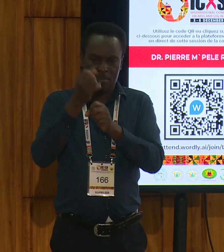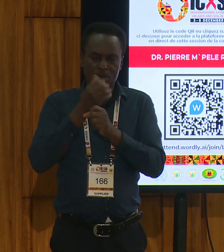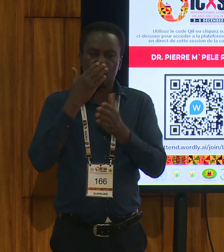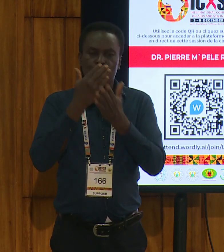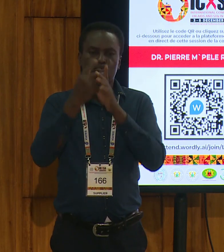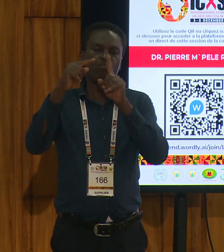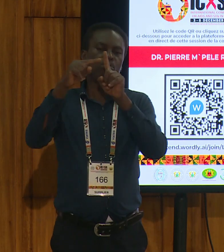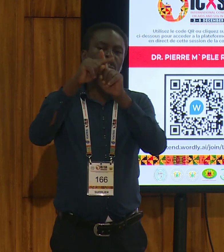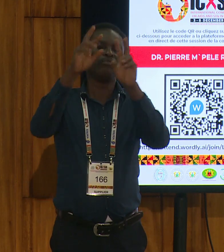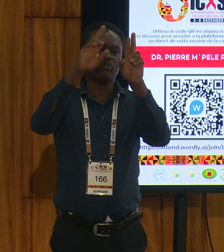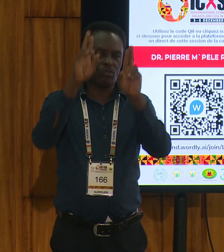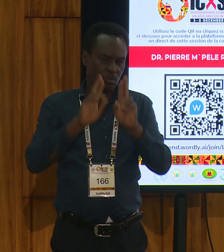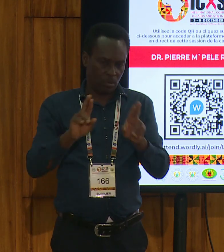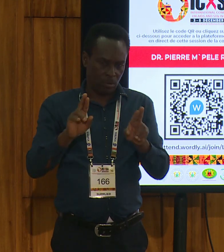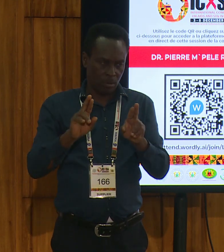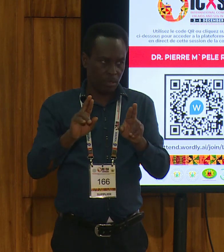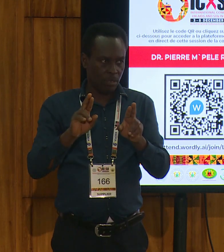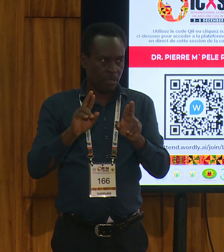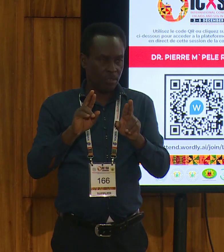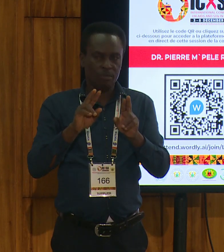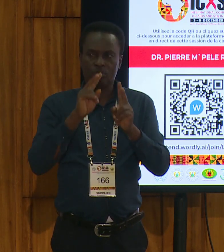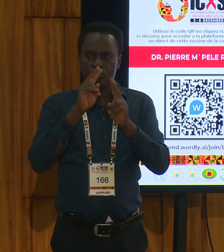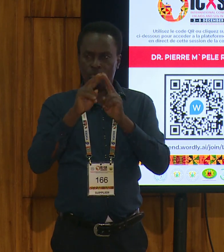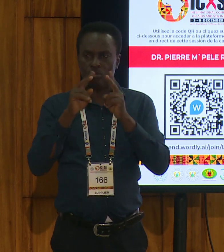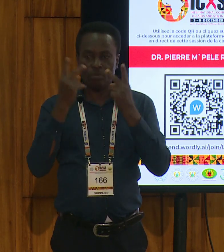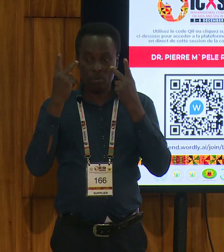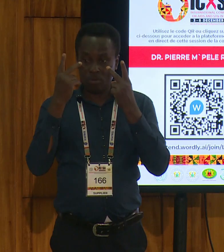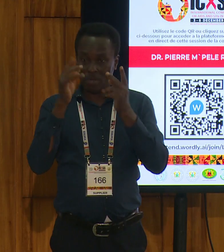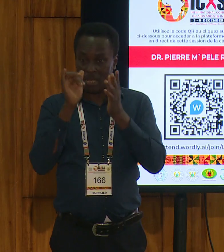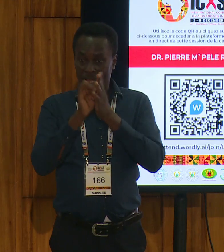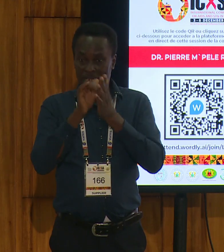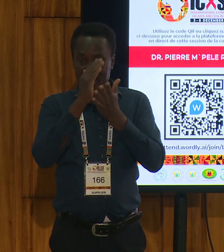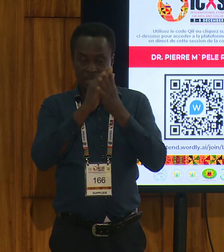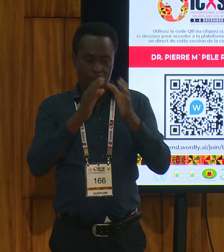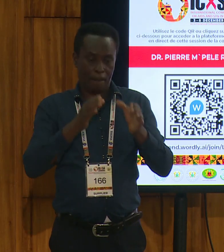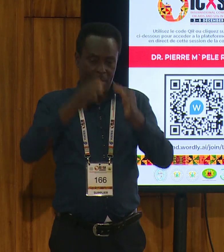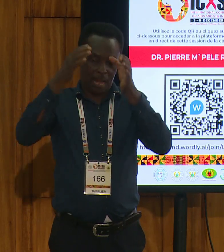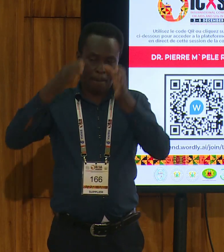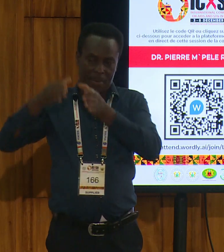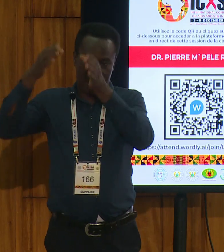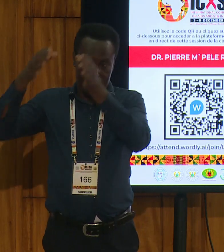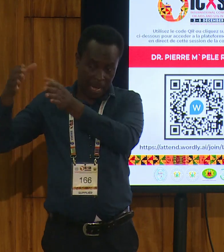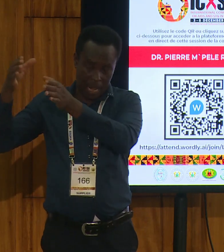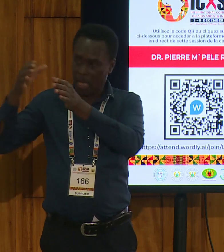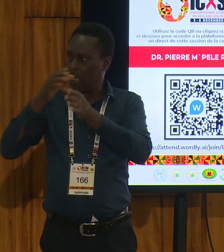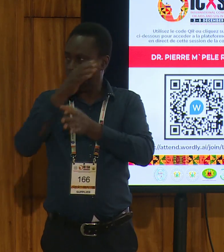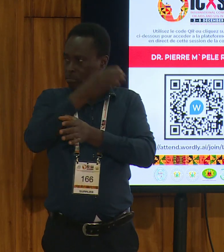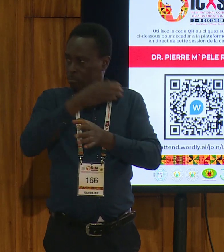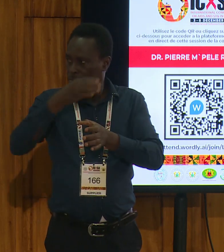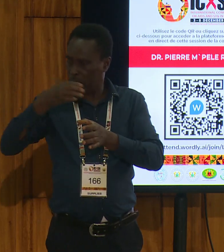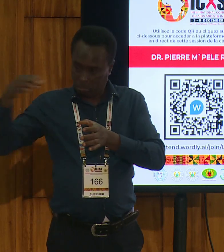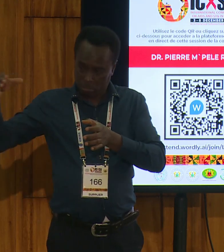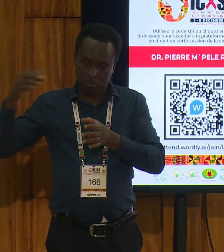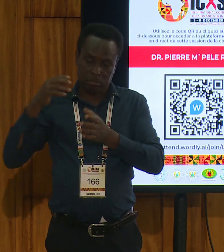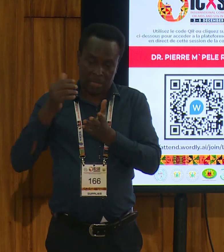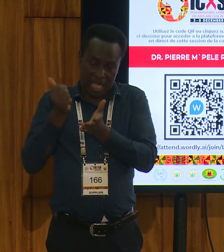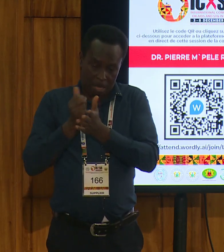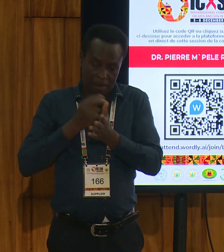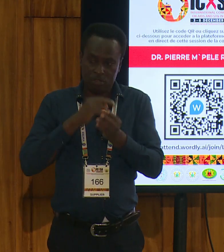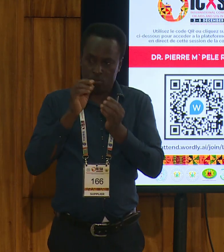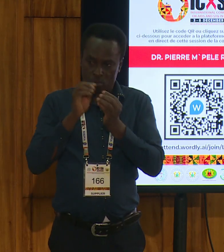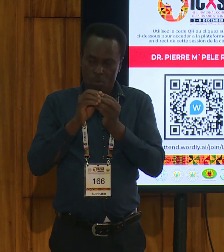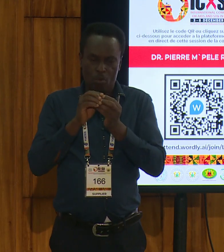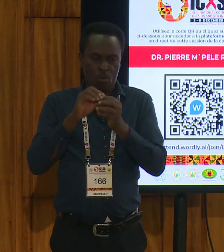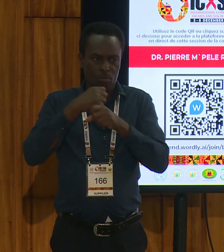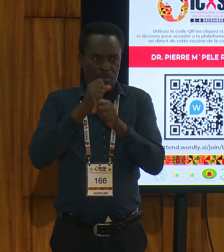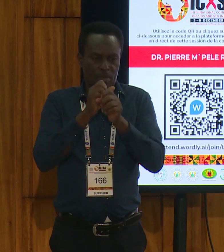integrated approach, really looking at different pillars of offering services, integrated services and comprehensive